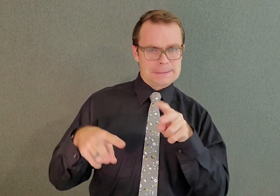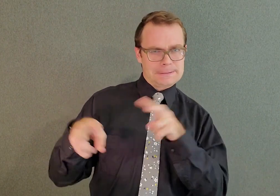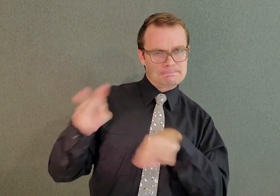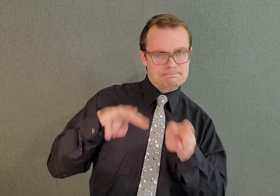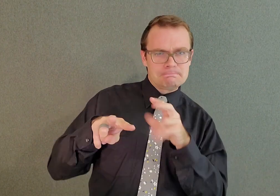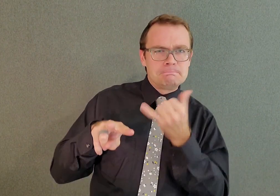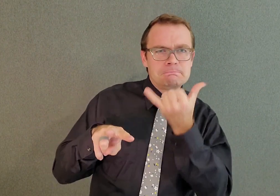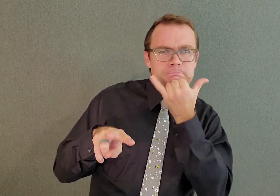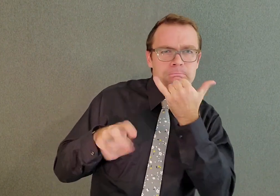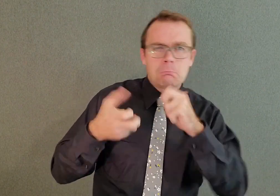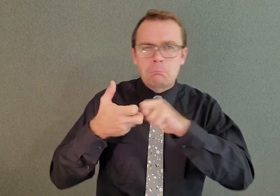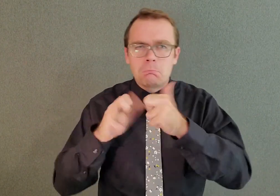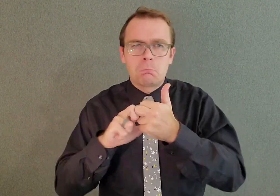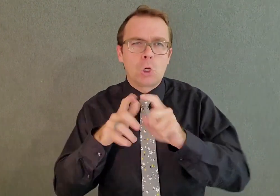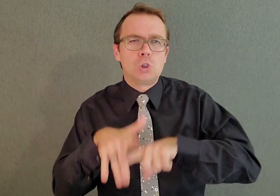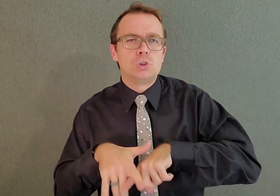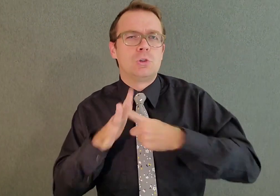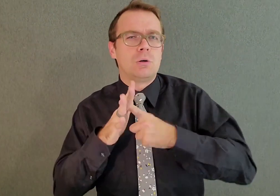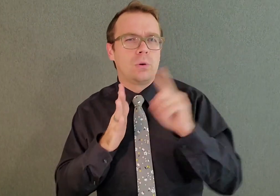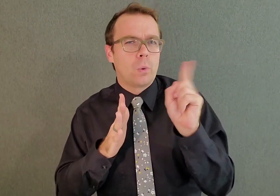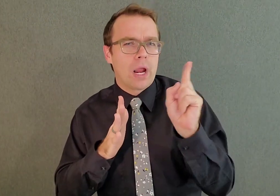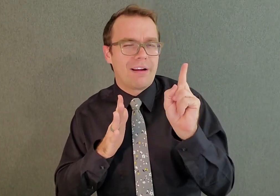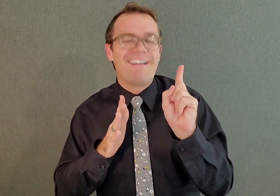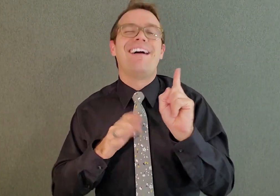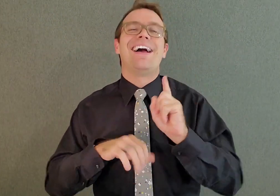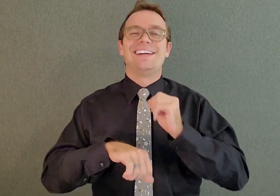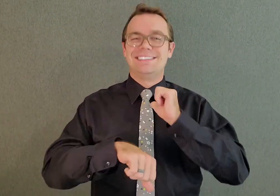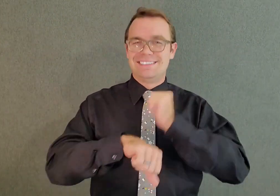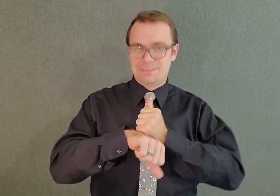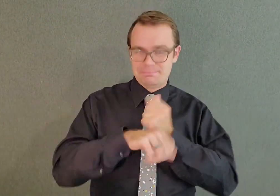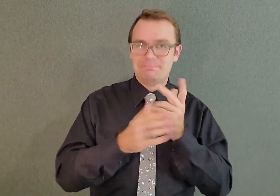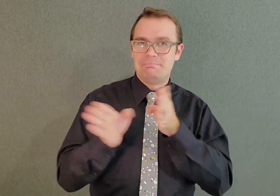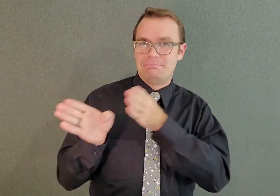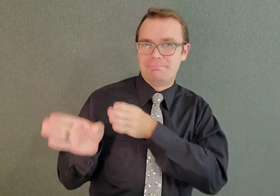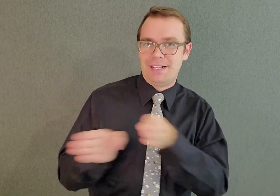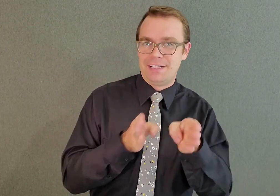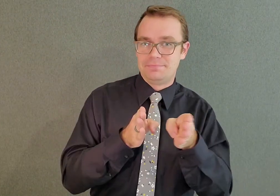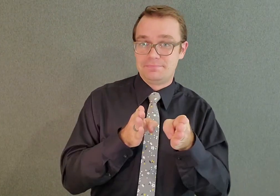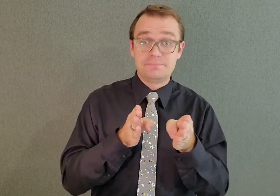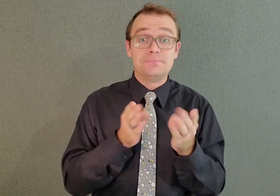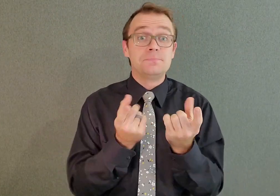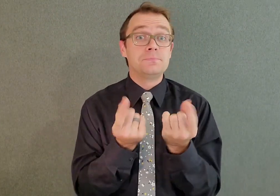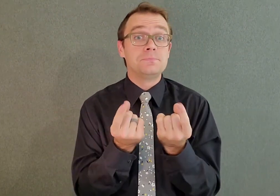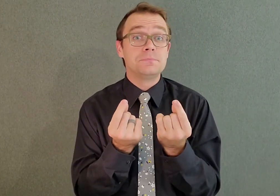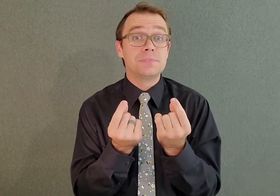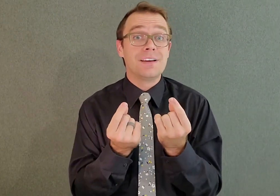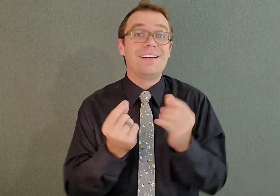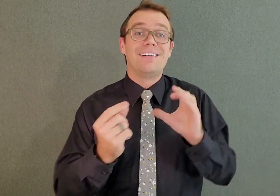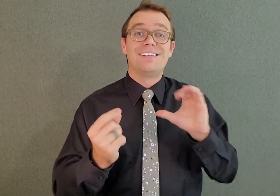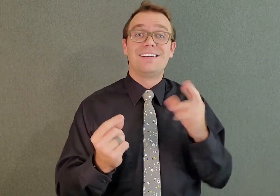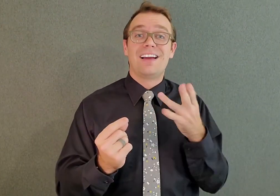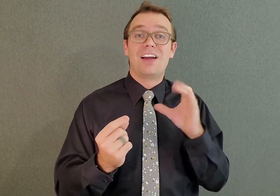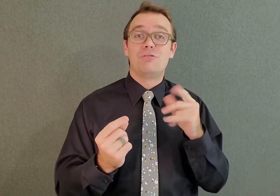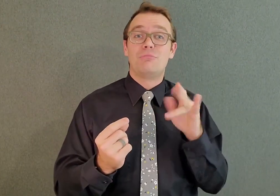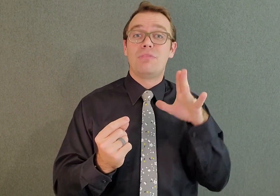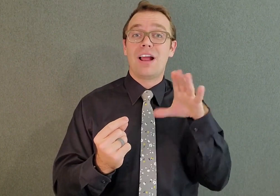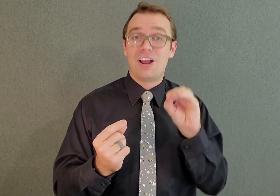the dysfunction, we need to establish an optimal treatment program that corrects it. Now, spinal correction is achieved when a chiropractor uses